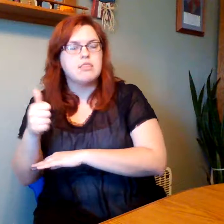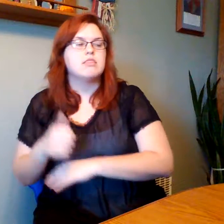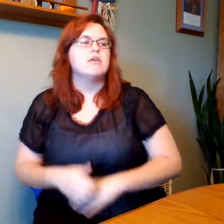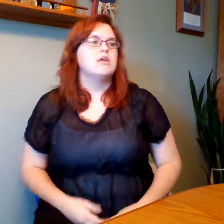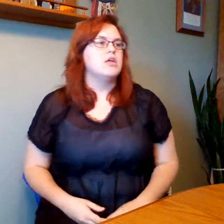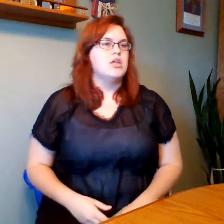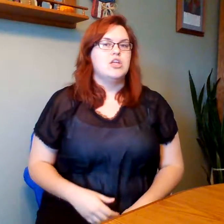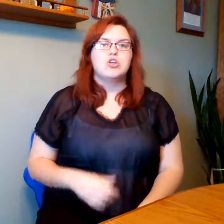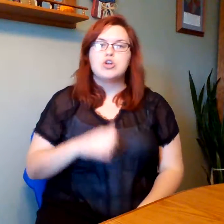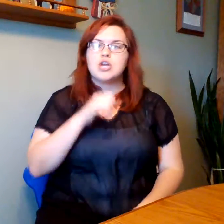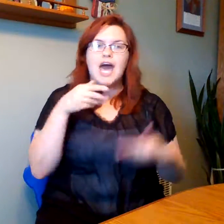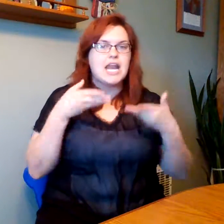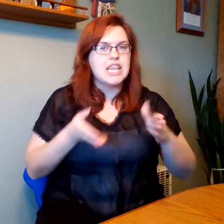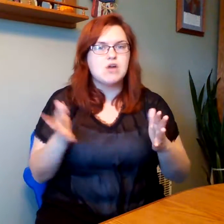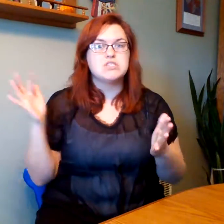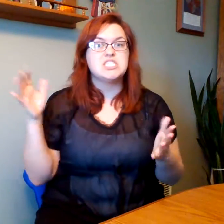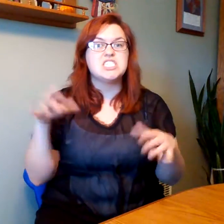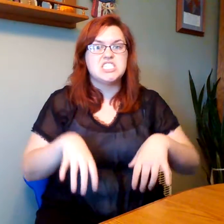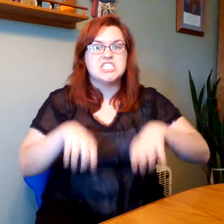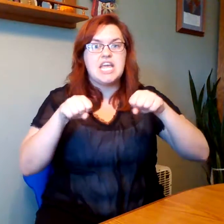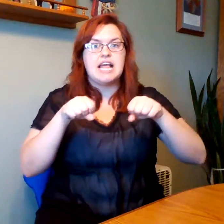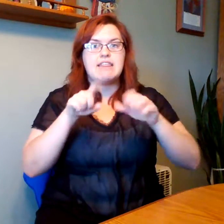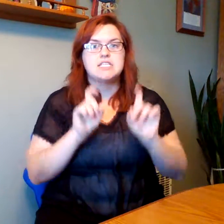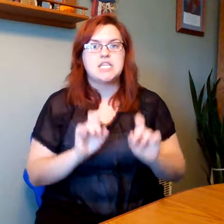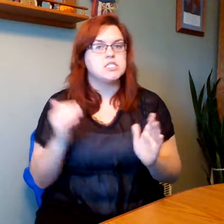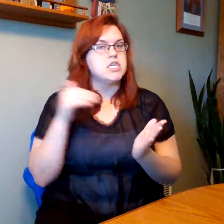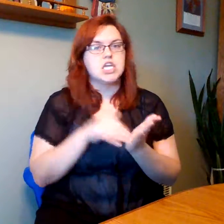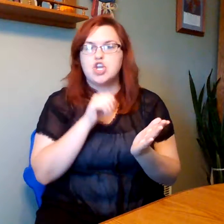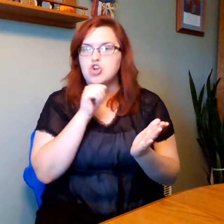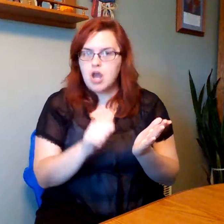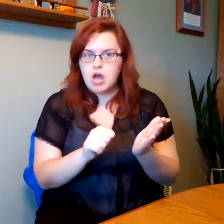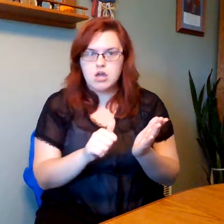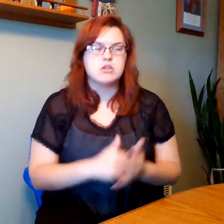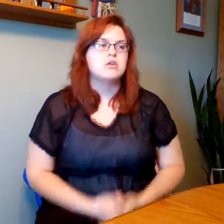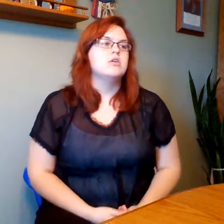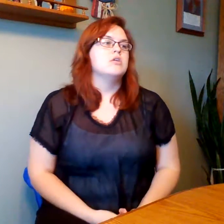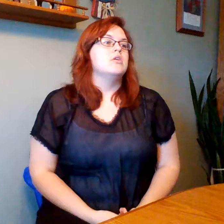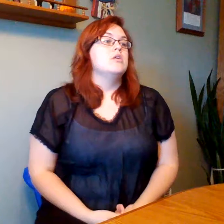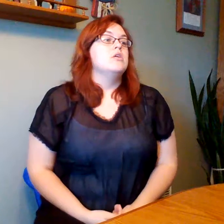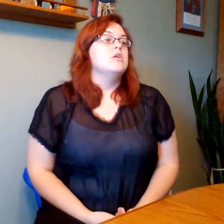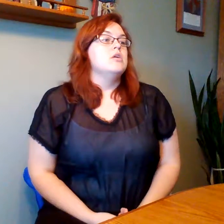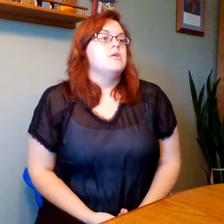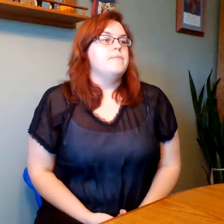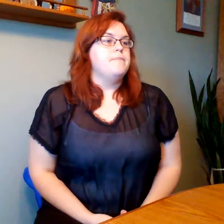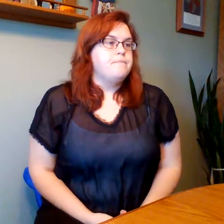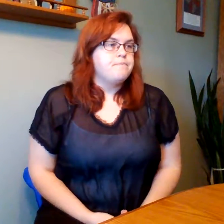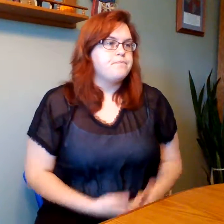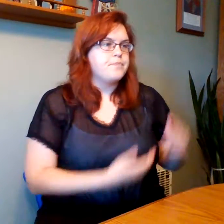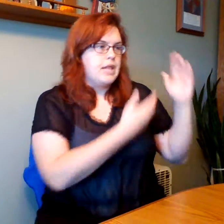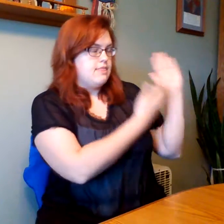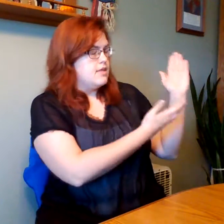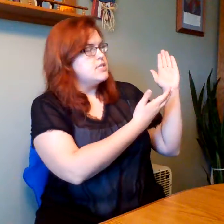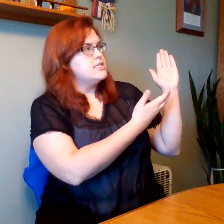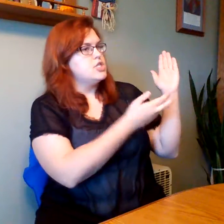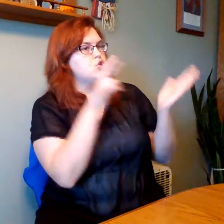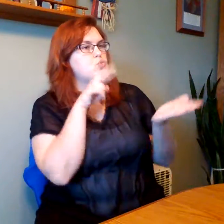What else do we want to do? Oh, another component of the course is what's known as the Research Participation Program. We're going to talk a